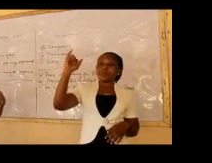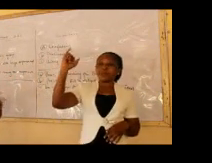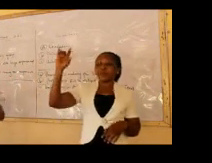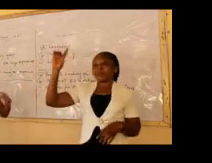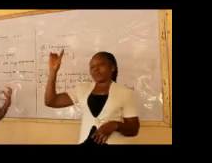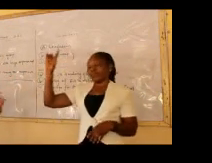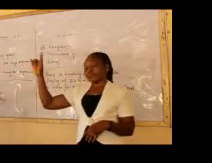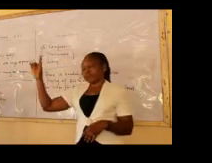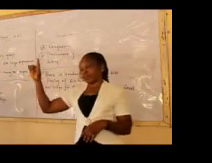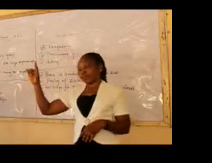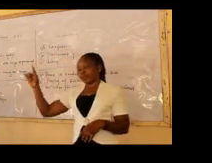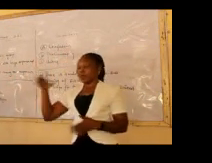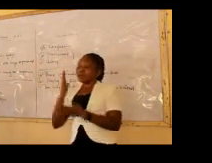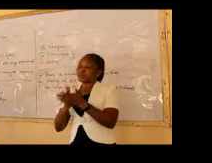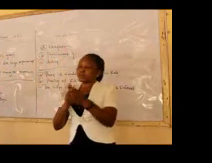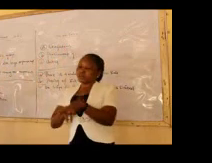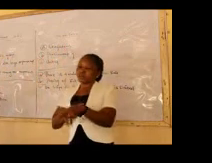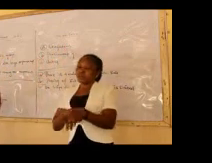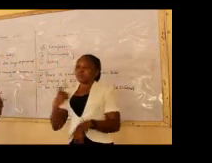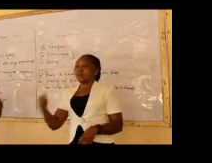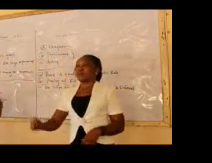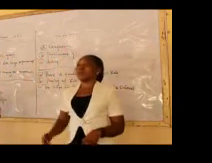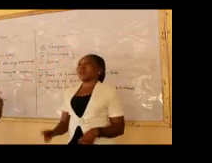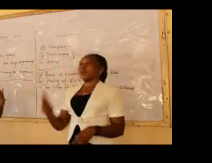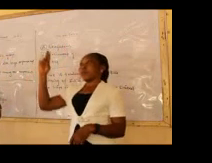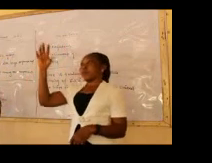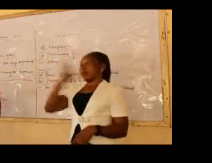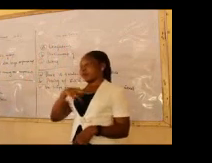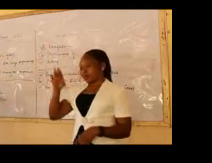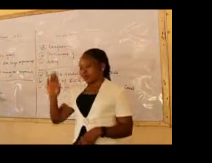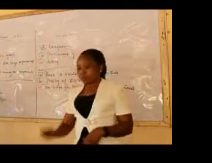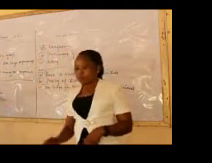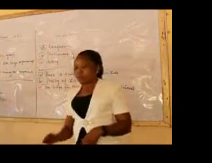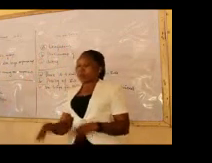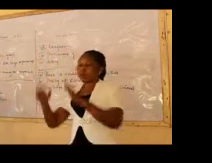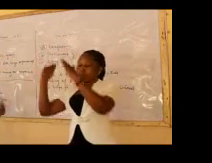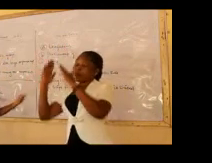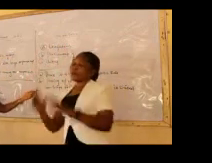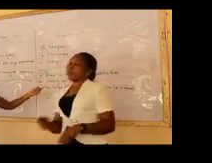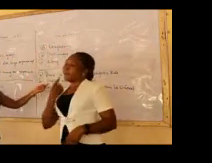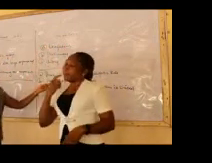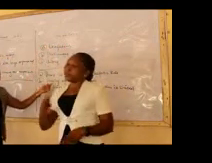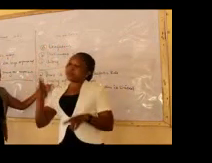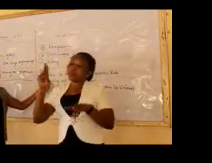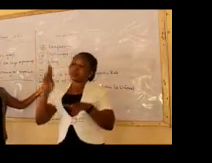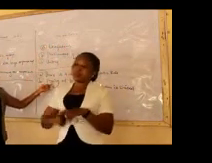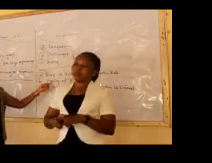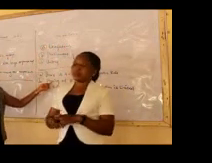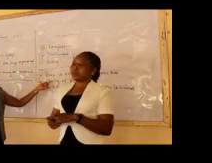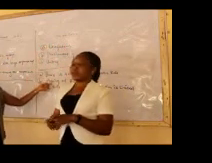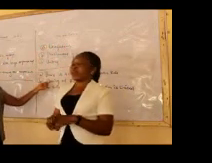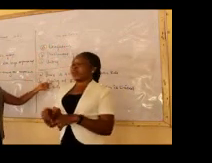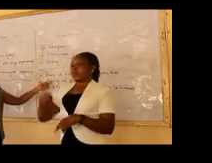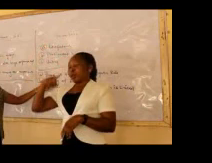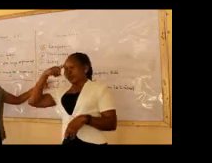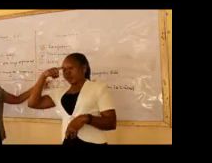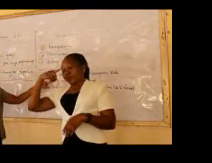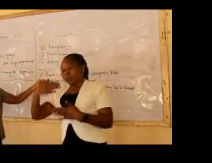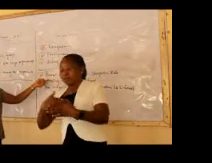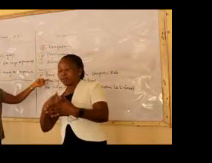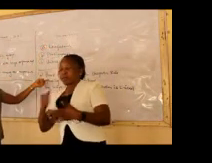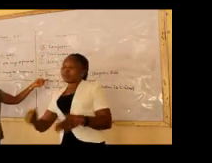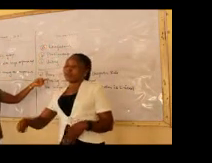lower house have to sit together to iron things out before a bill becomes a law. So, there is always delay